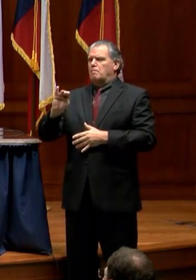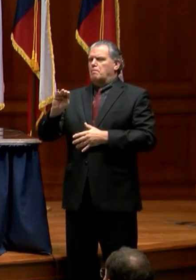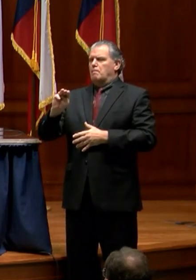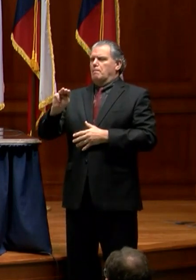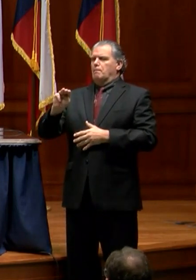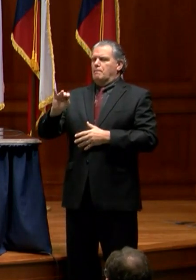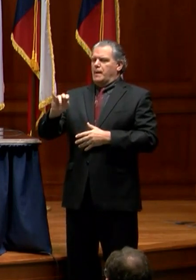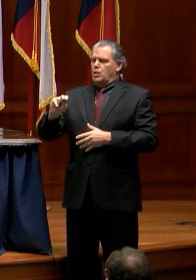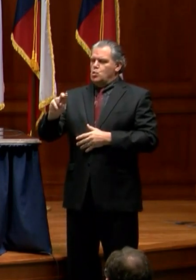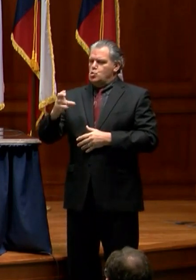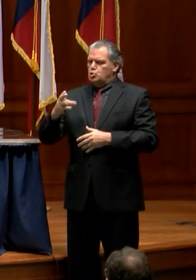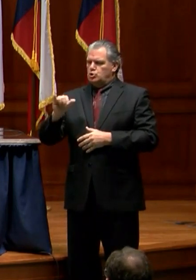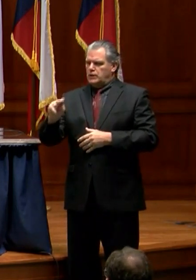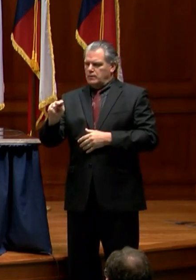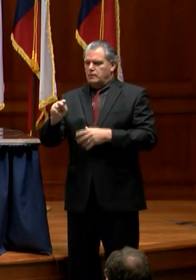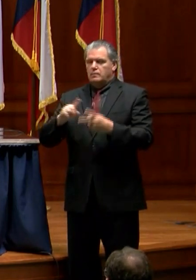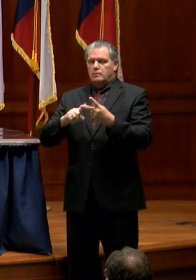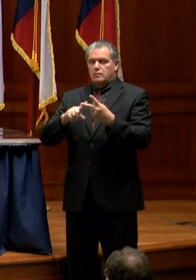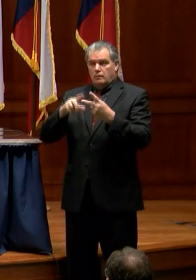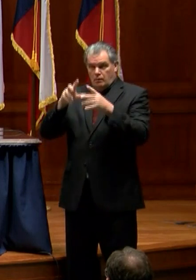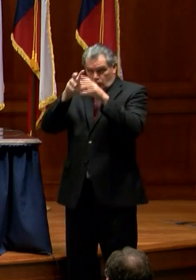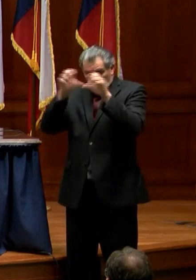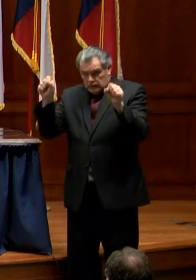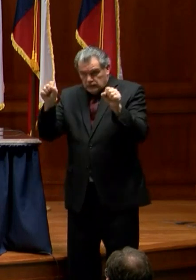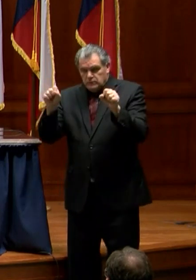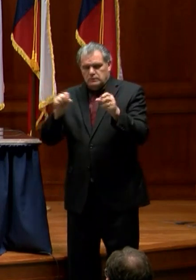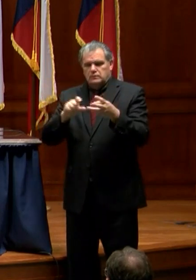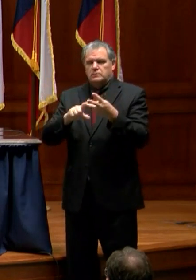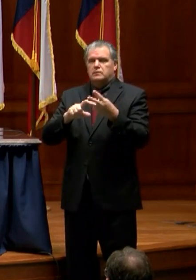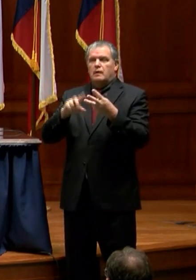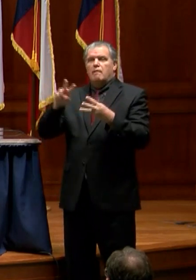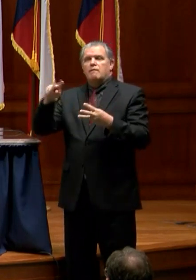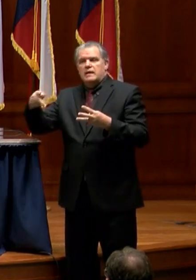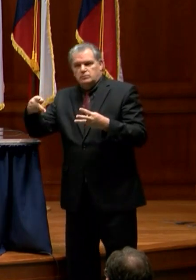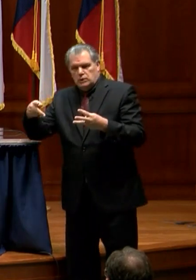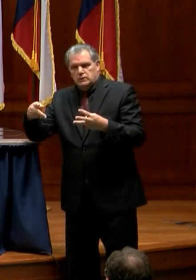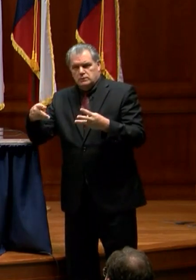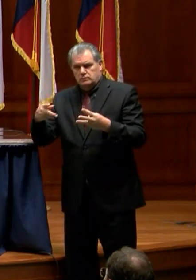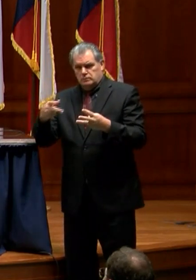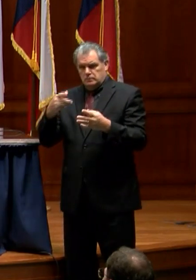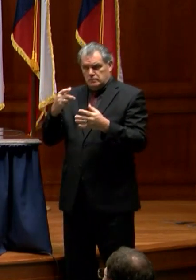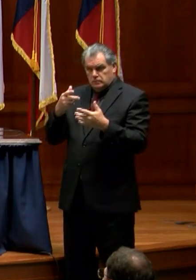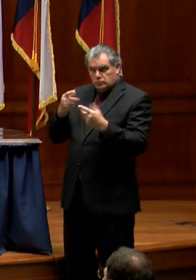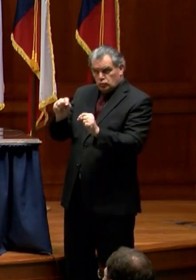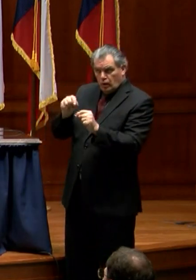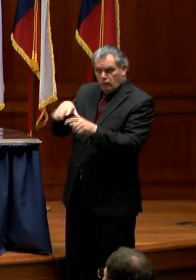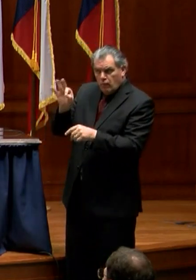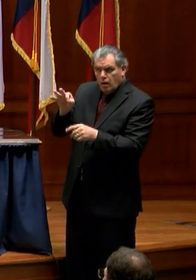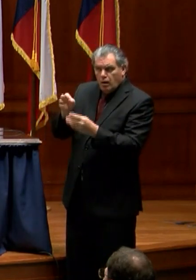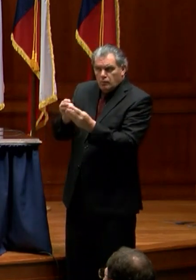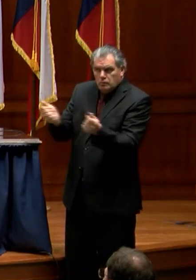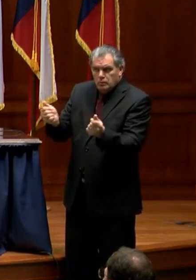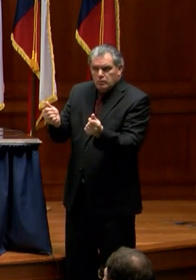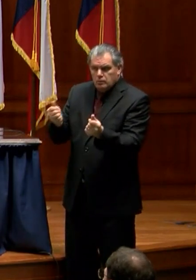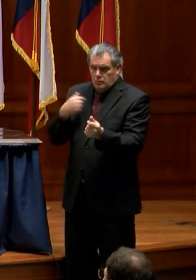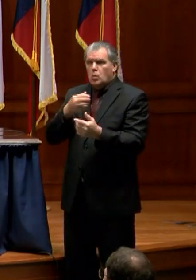well as with the President and Vice President on those very strategies that we look forward to hopefully being able to announce very